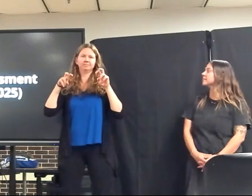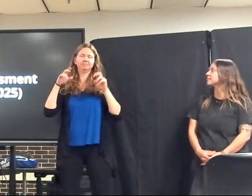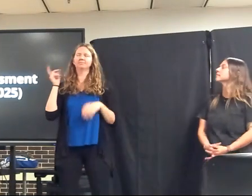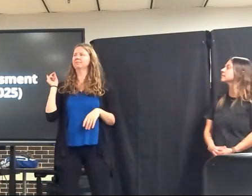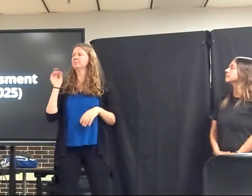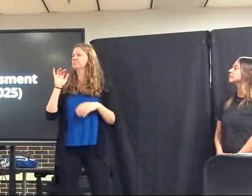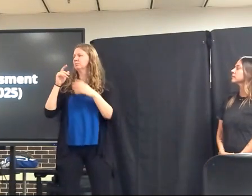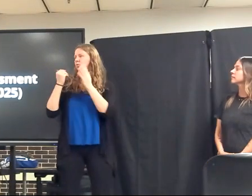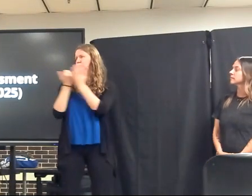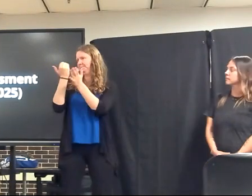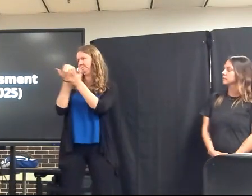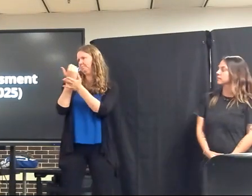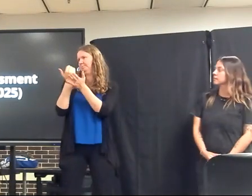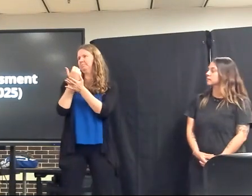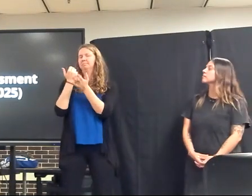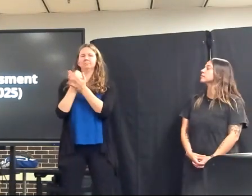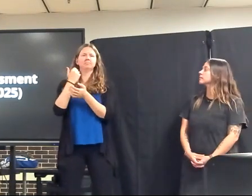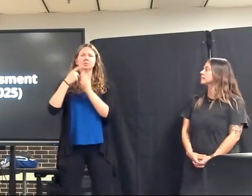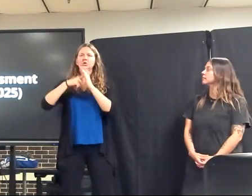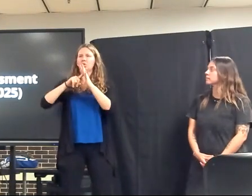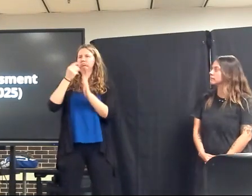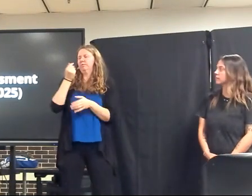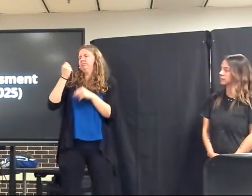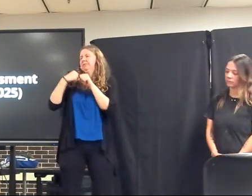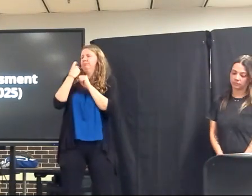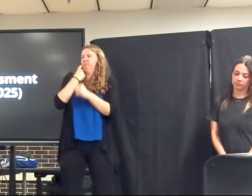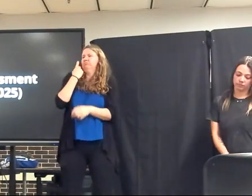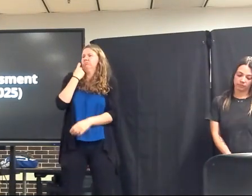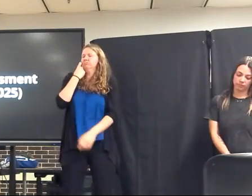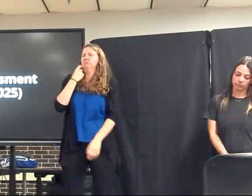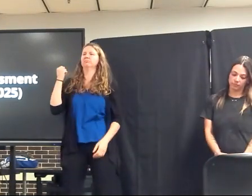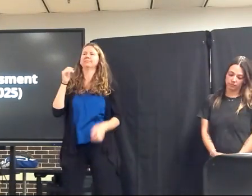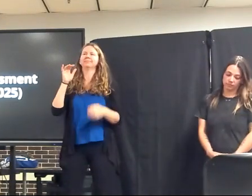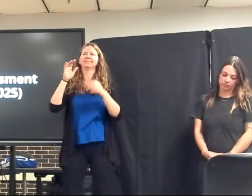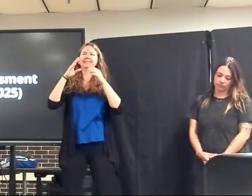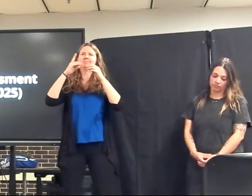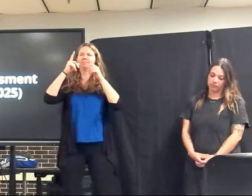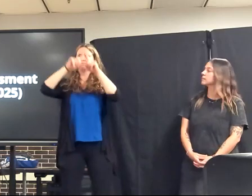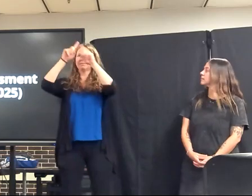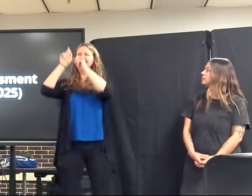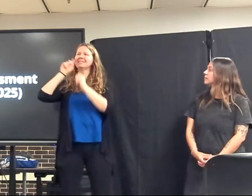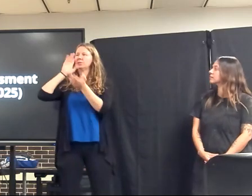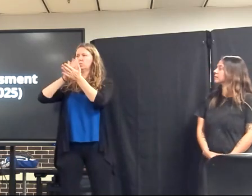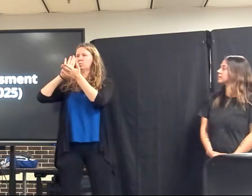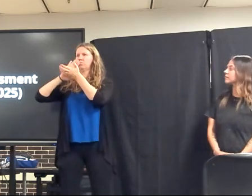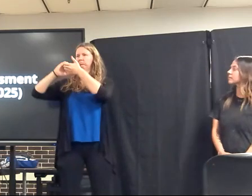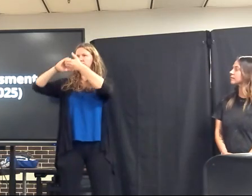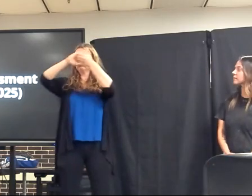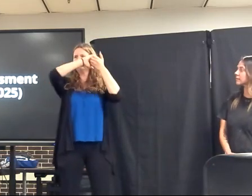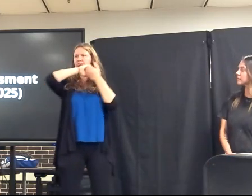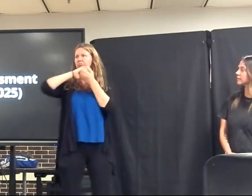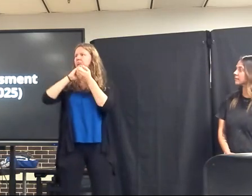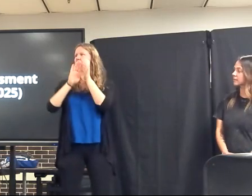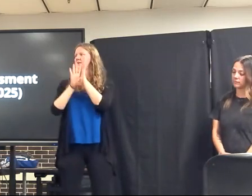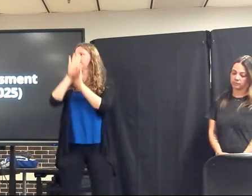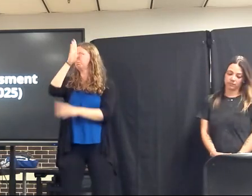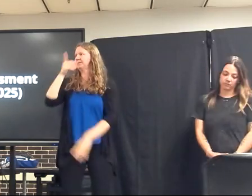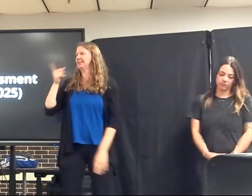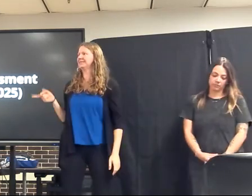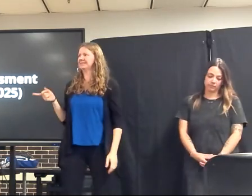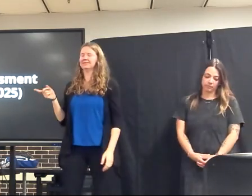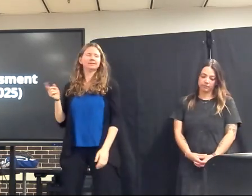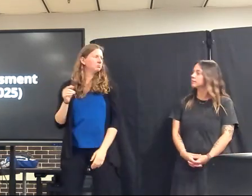The next assessment is our ASL assessment. This has just started the last couple of years. Deaf